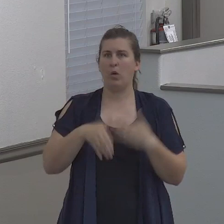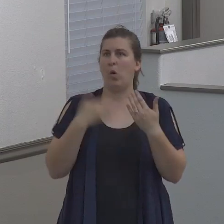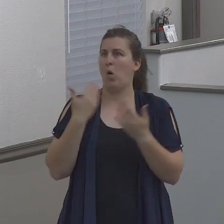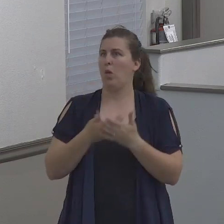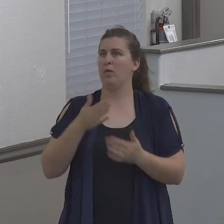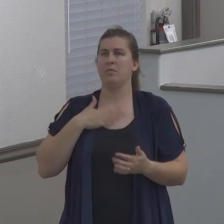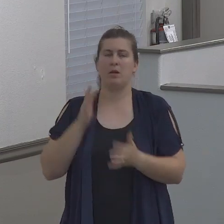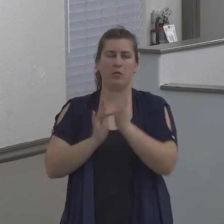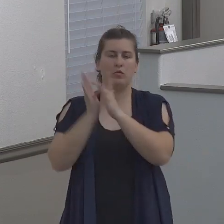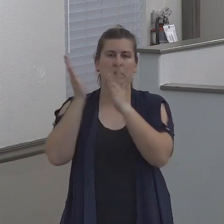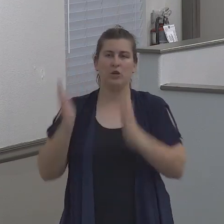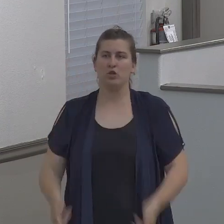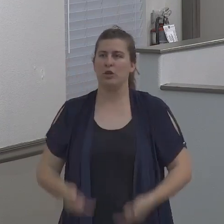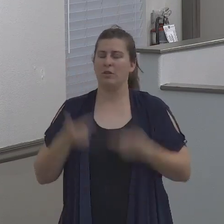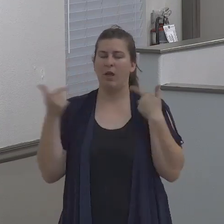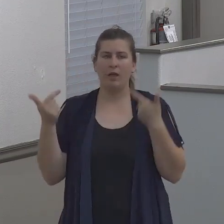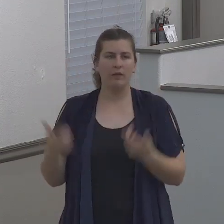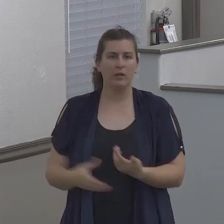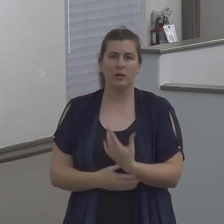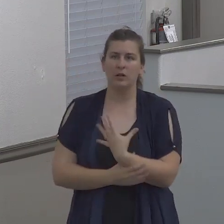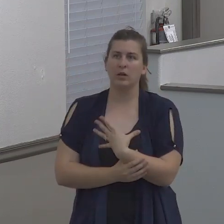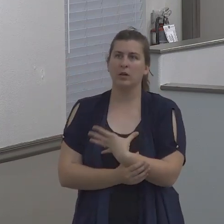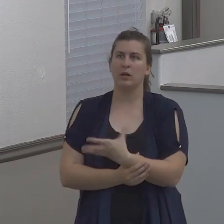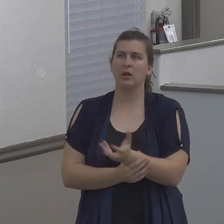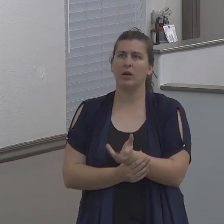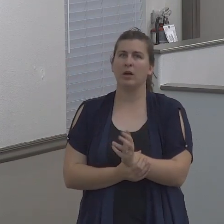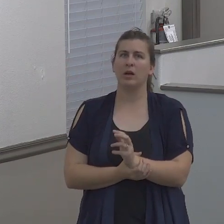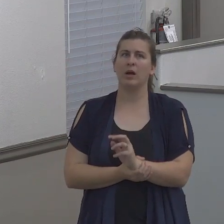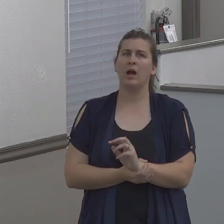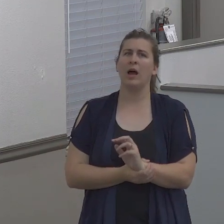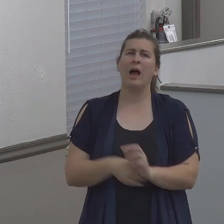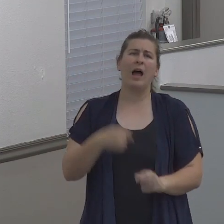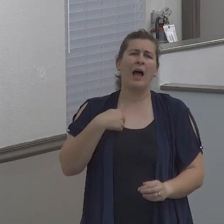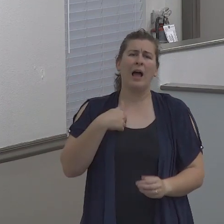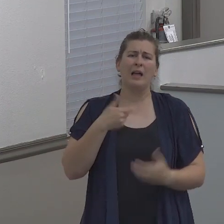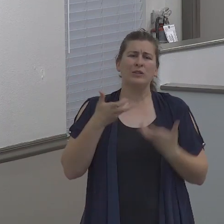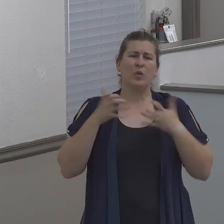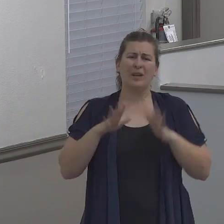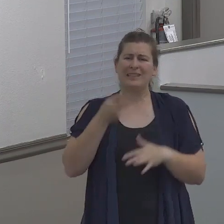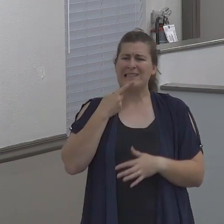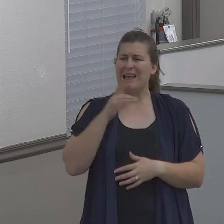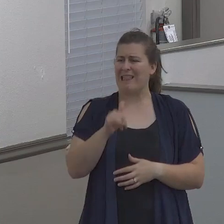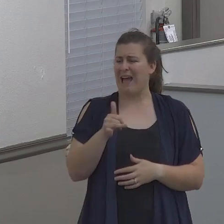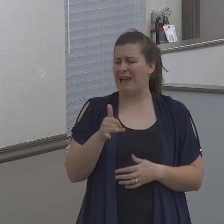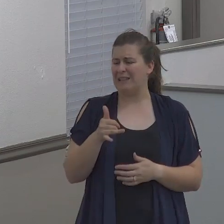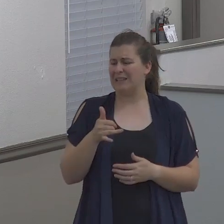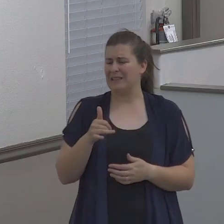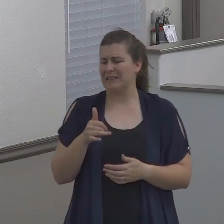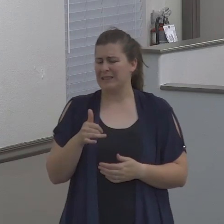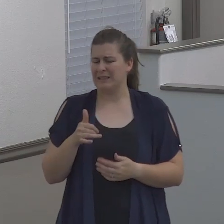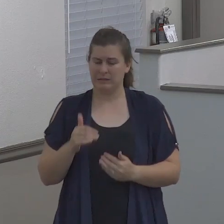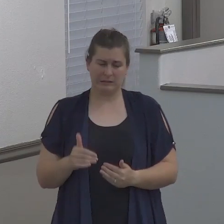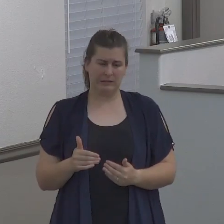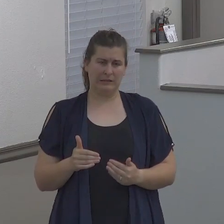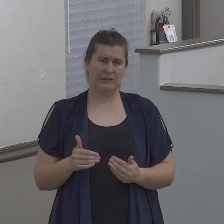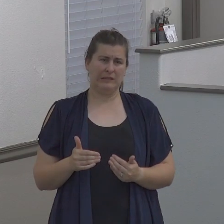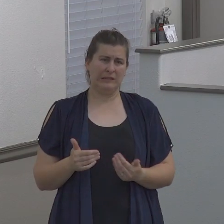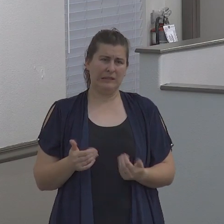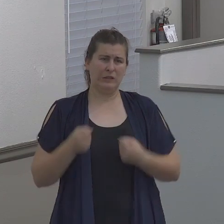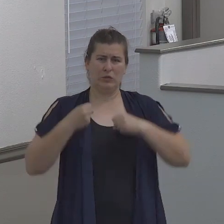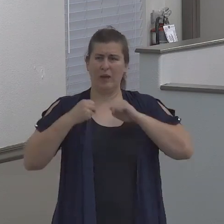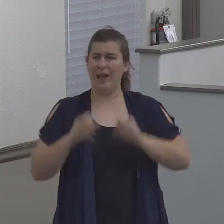last 2 years, and I've fretted probably any other time in my Christian existence. I'm not saying that. I'm not saying